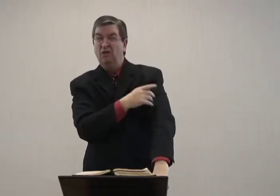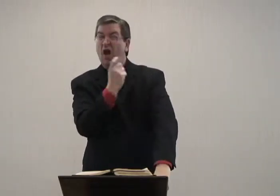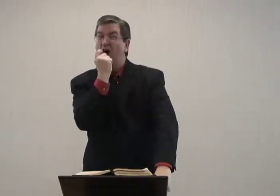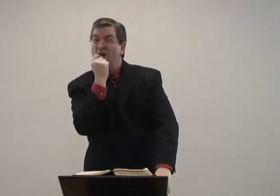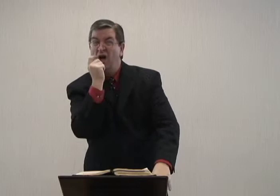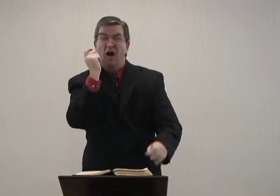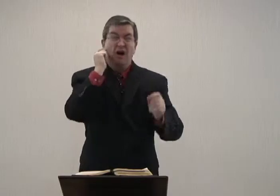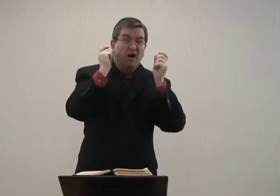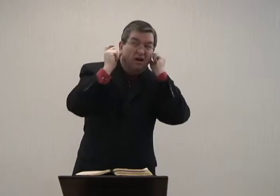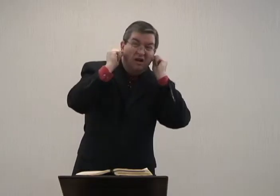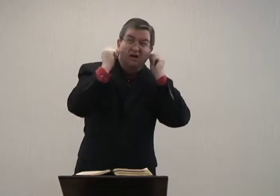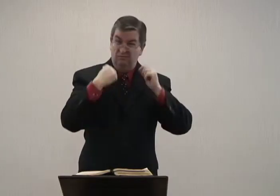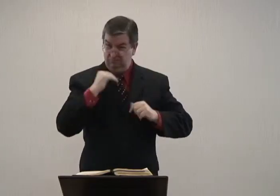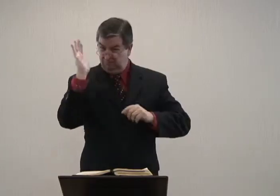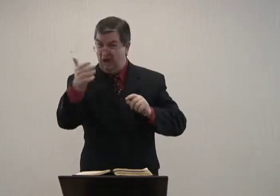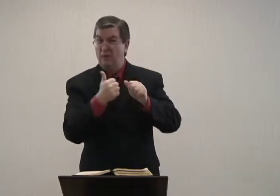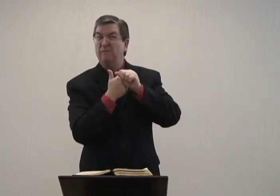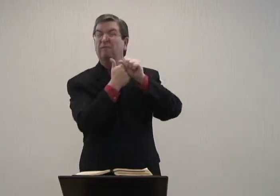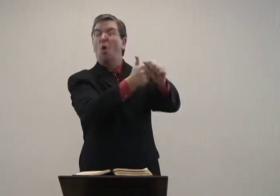get tattoos and piercings.